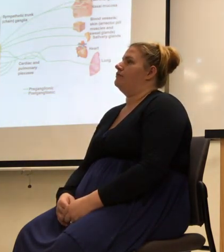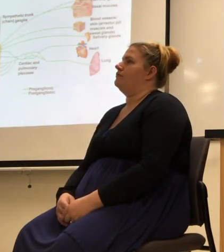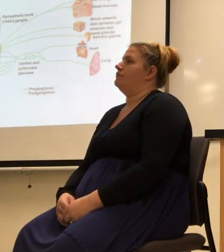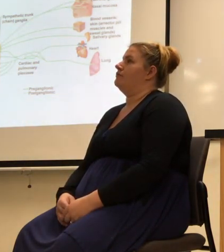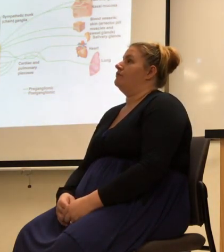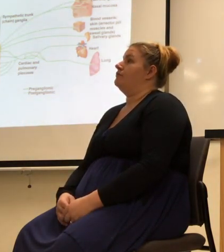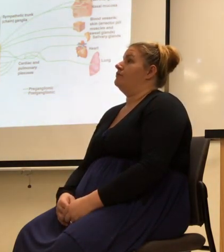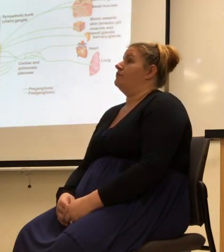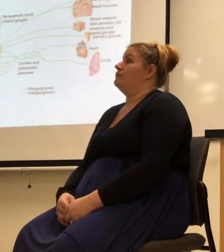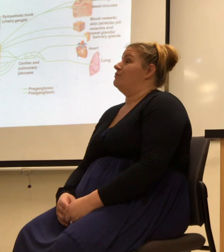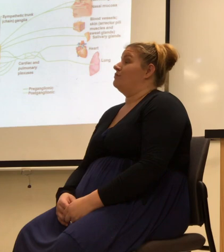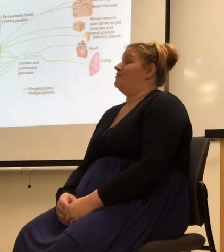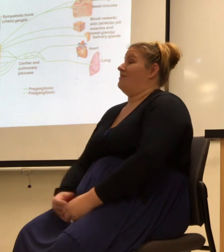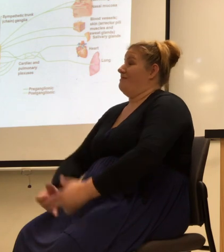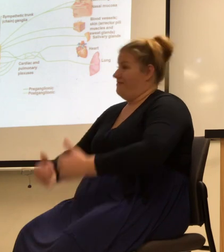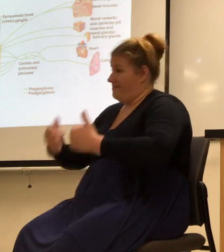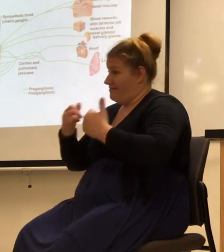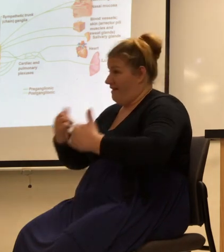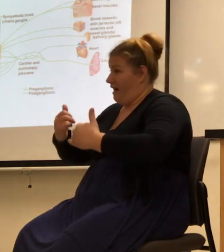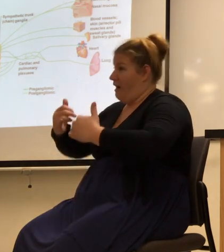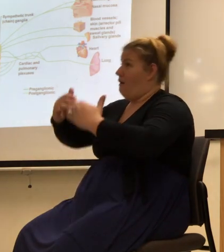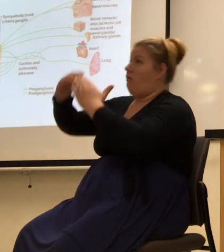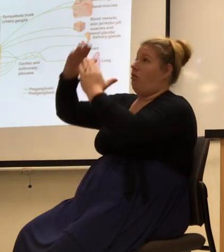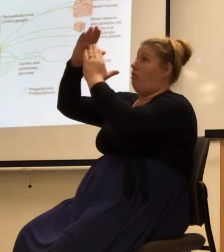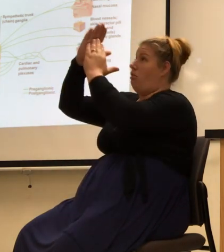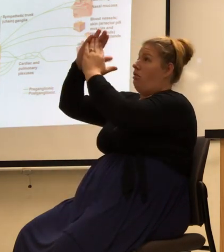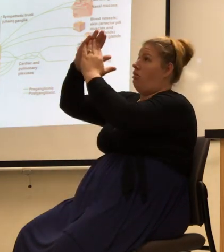Then synapses.